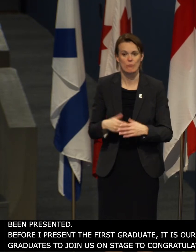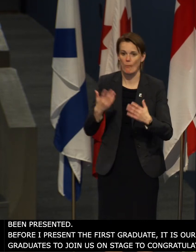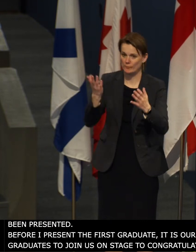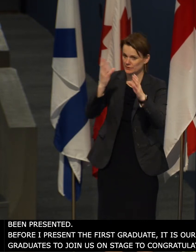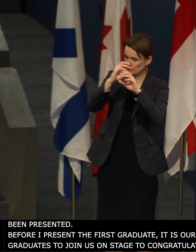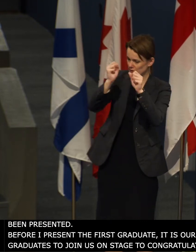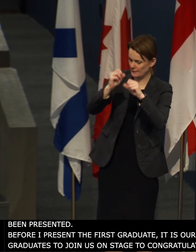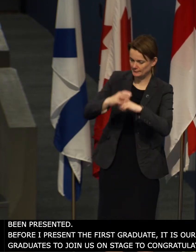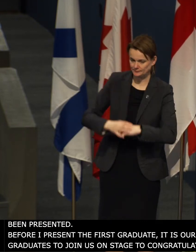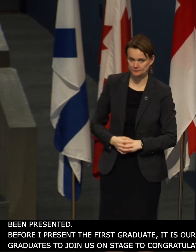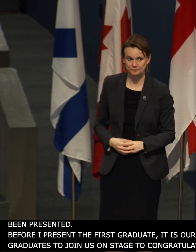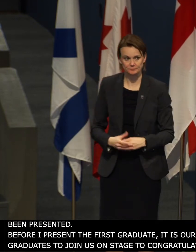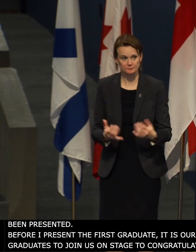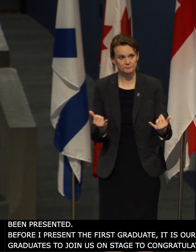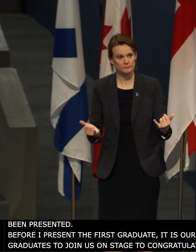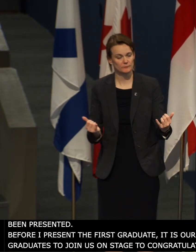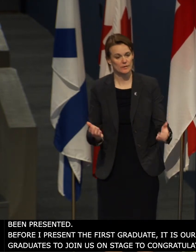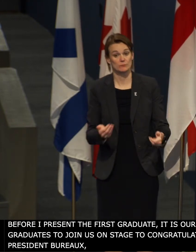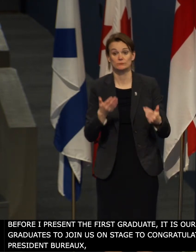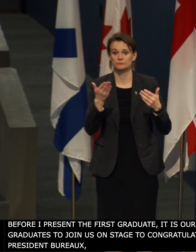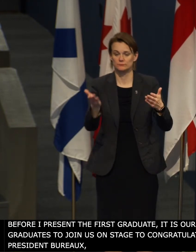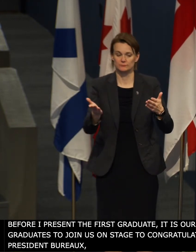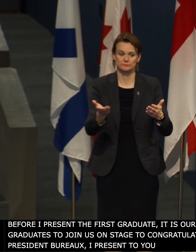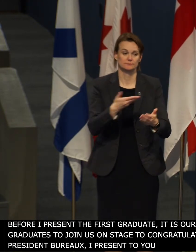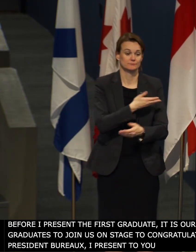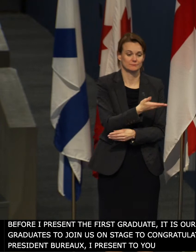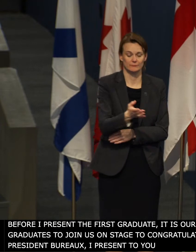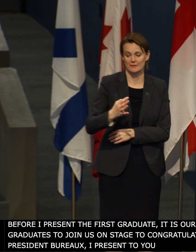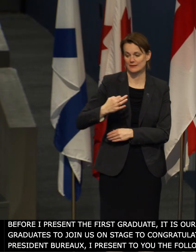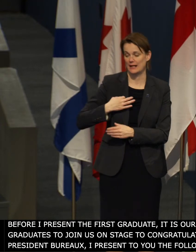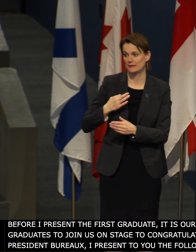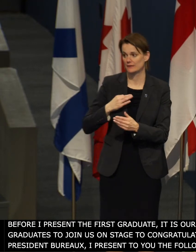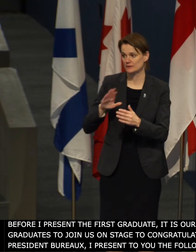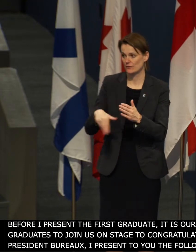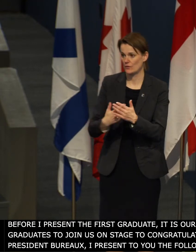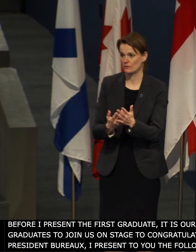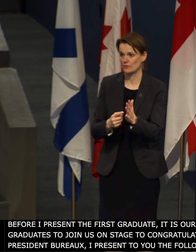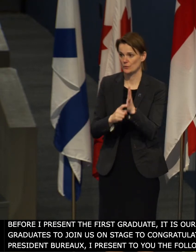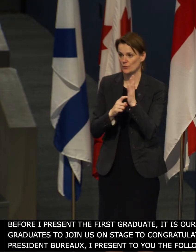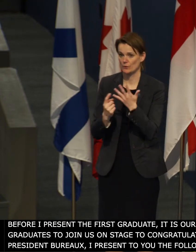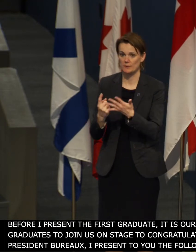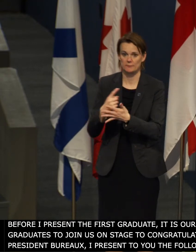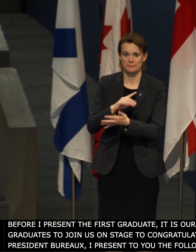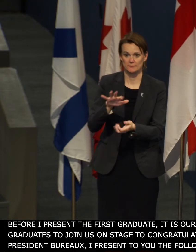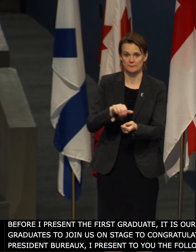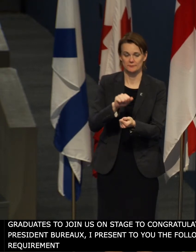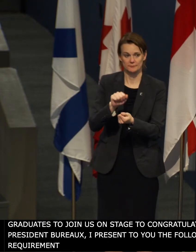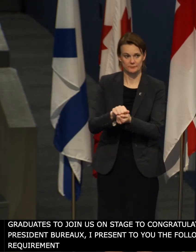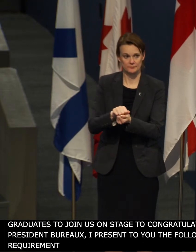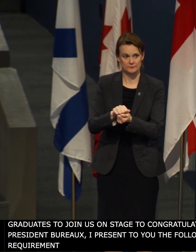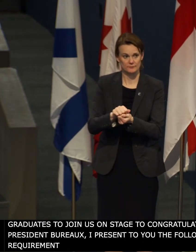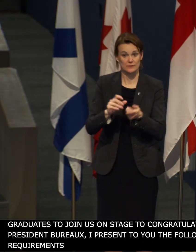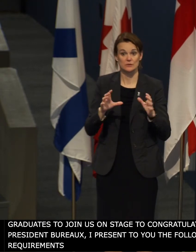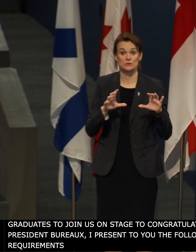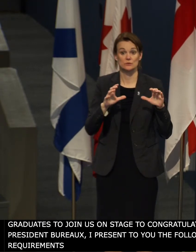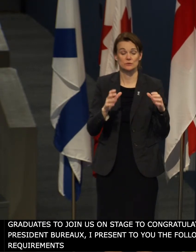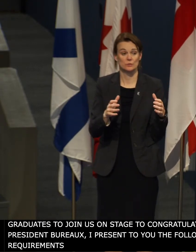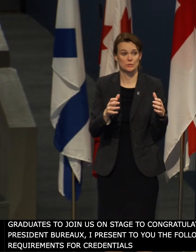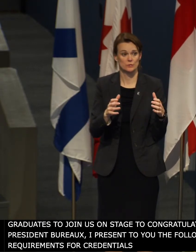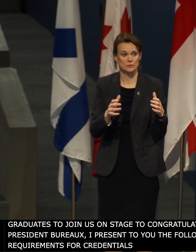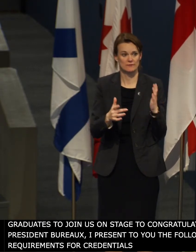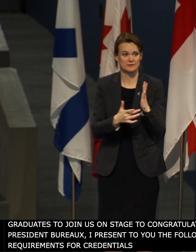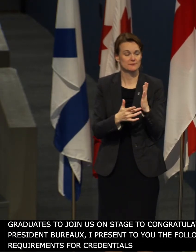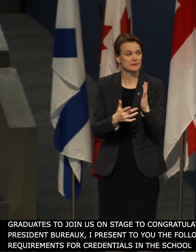President Bureau, I present to you the following candidates who have completed all the requirements for credentials in the School